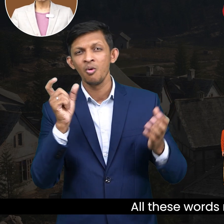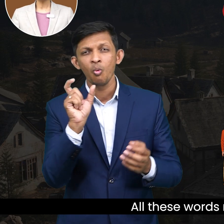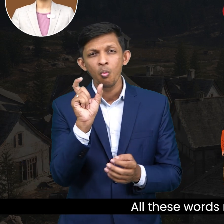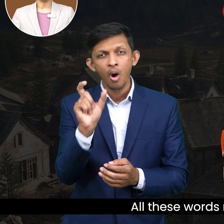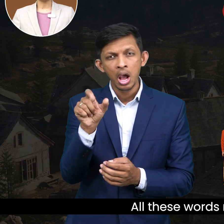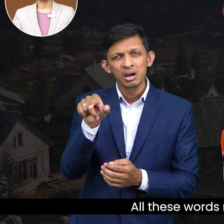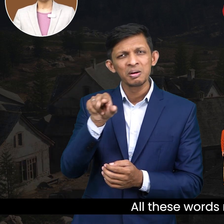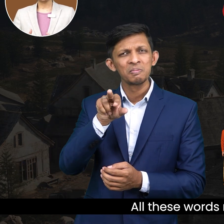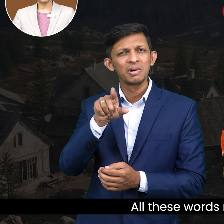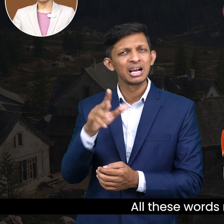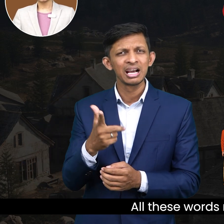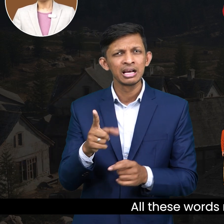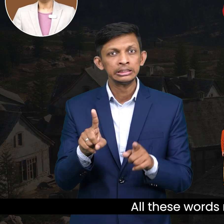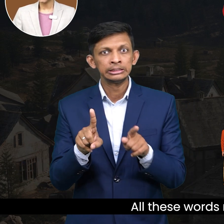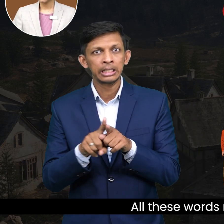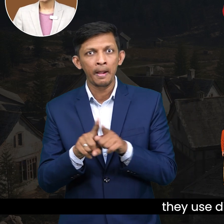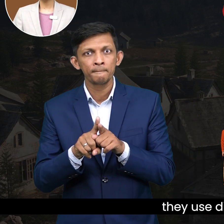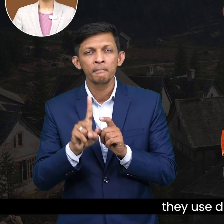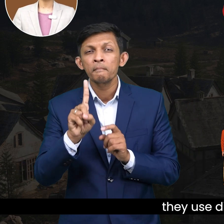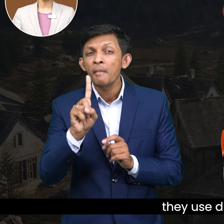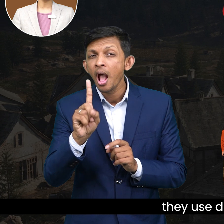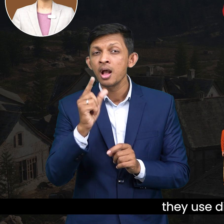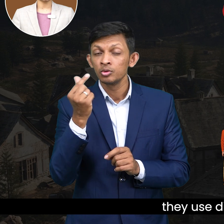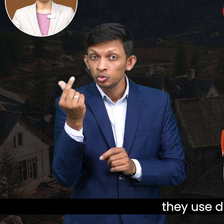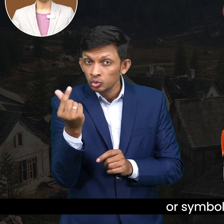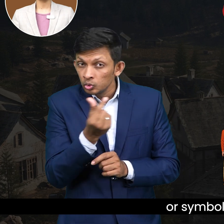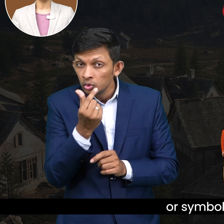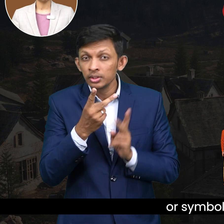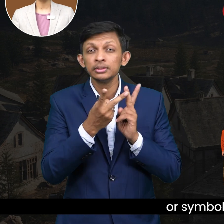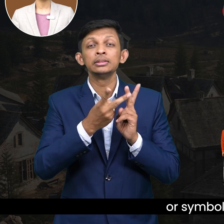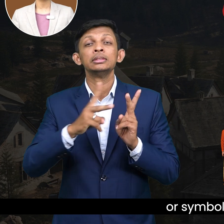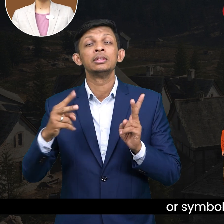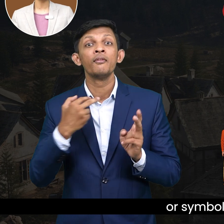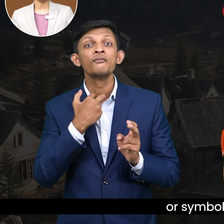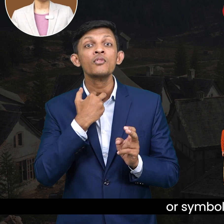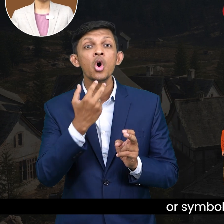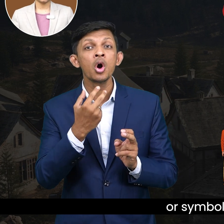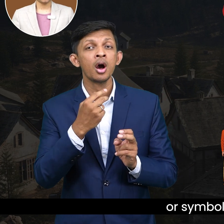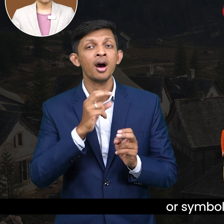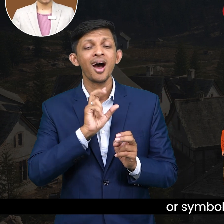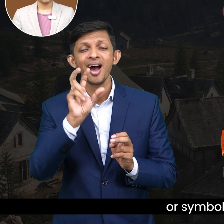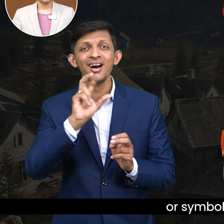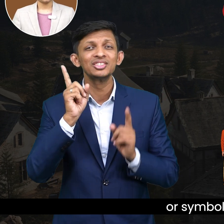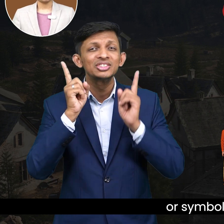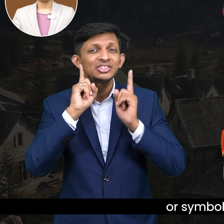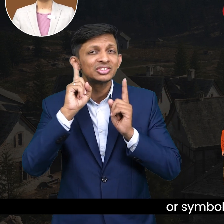All these words mean the same, but they use different sounds or symbols to express it.